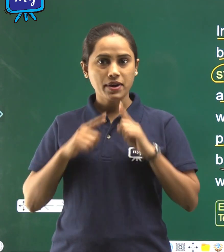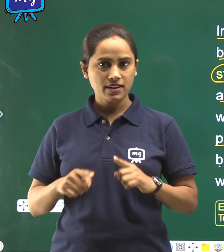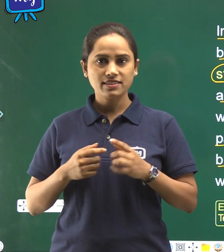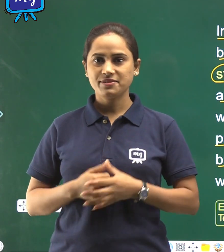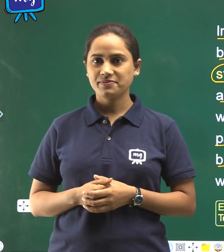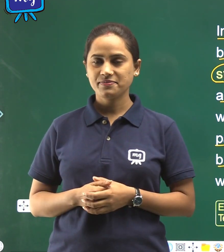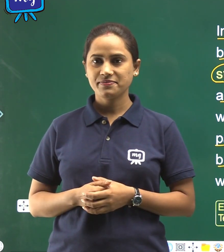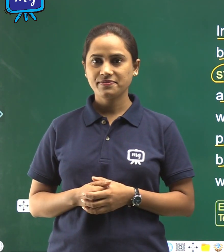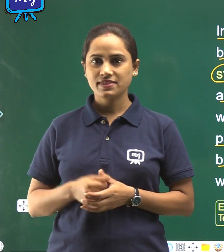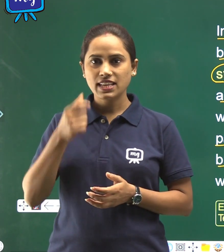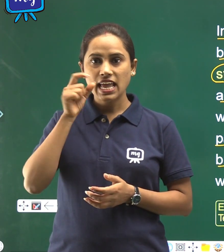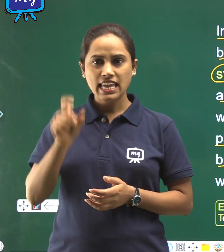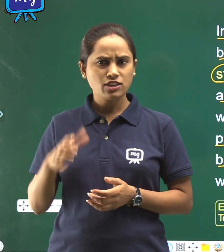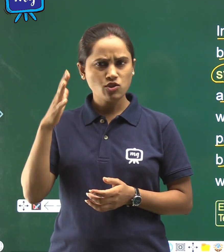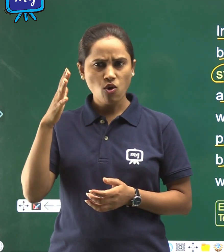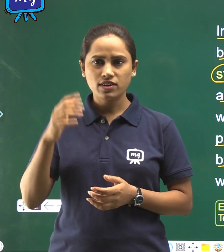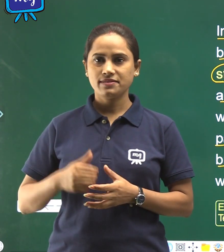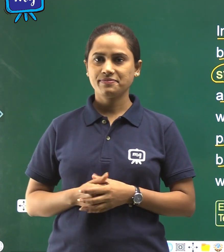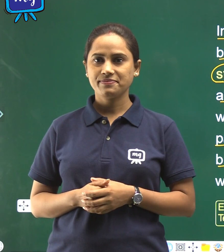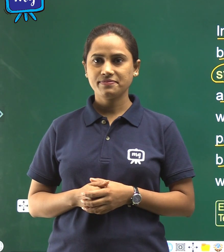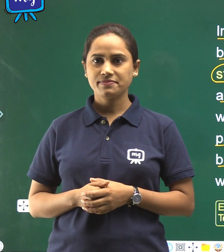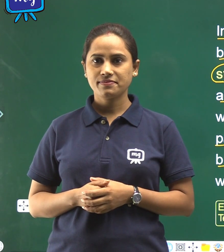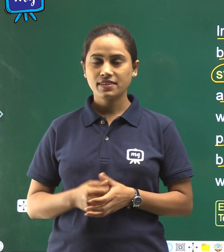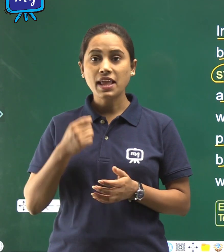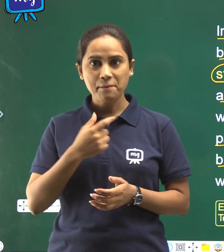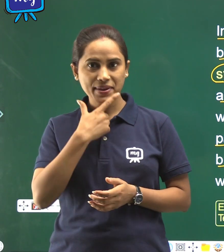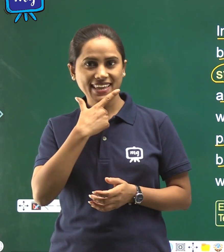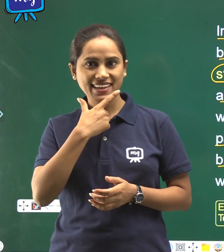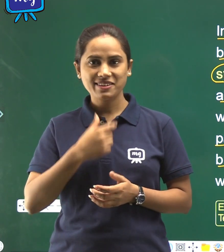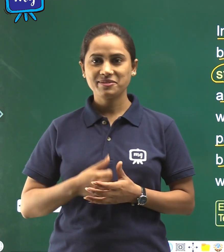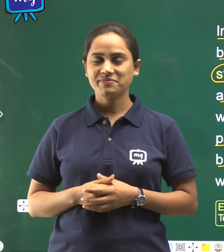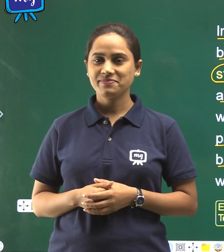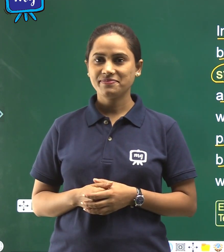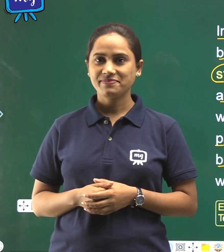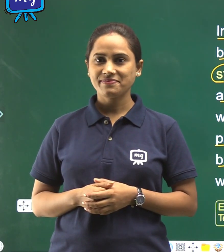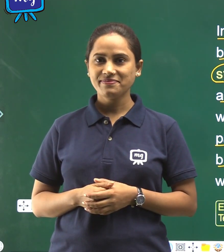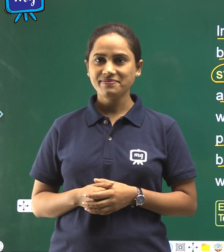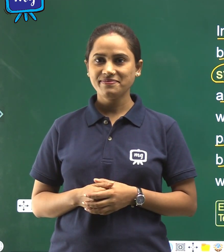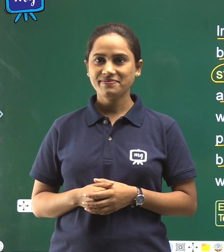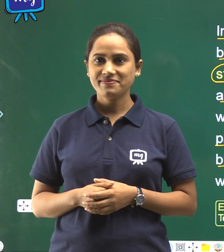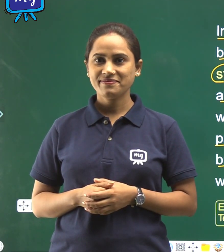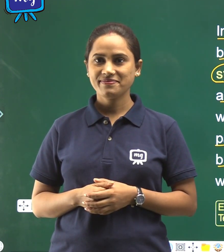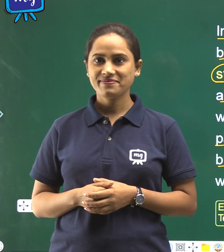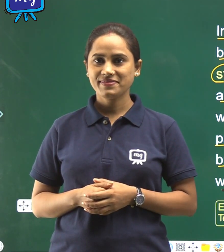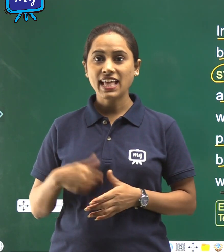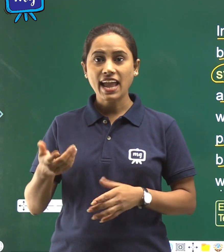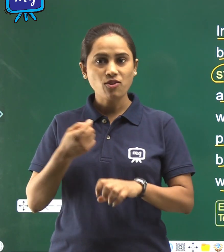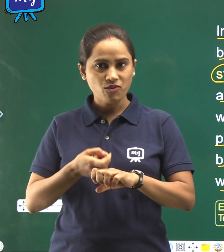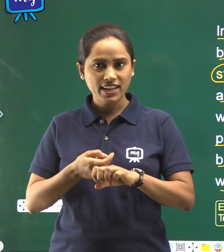but he is not happy at working